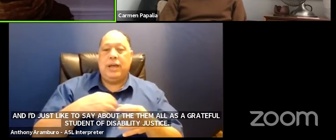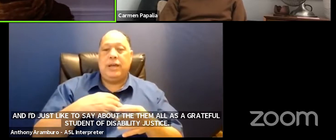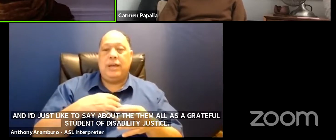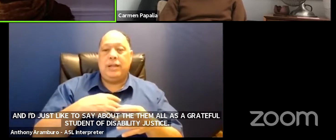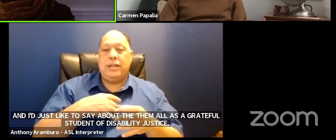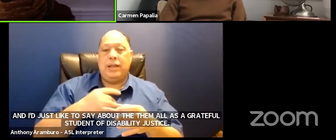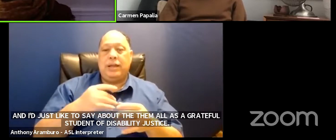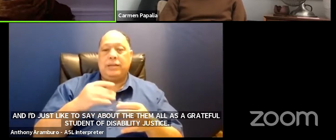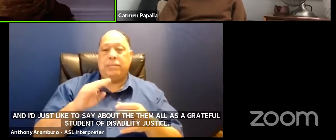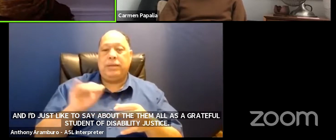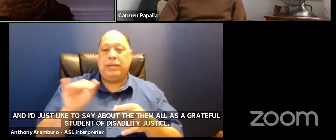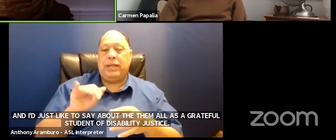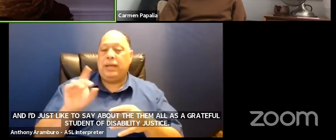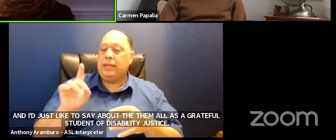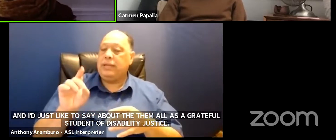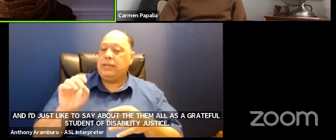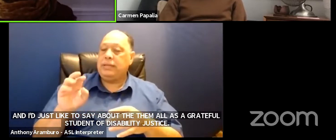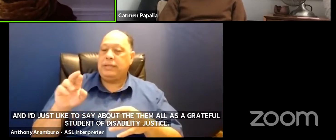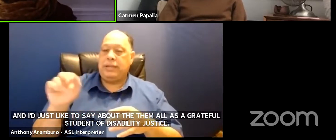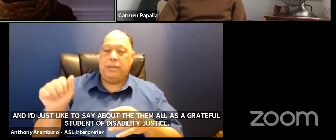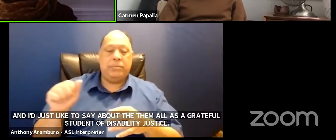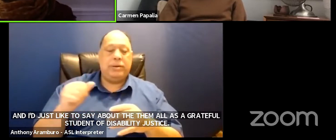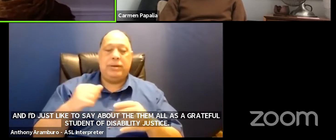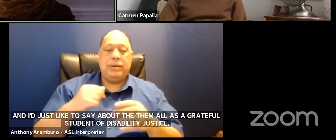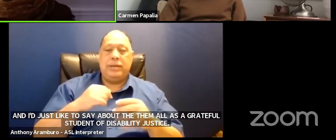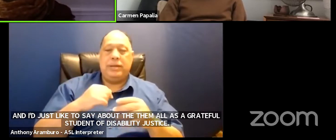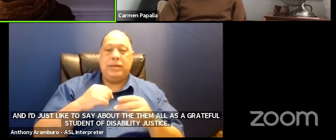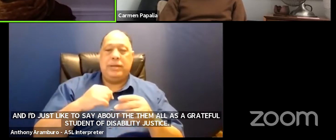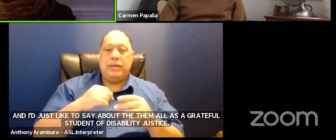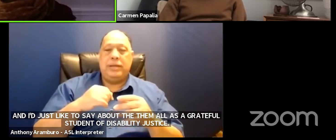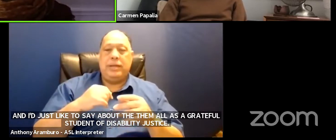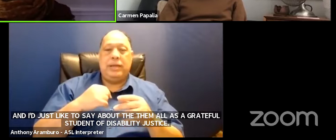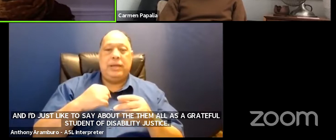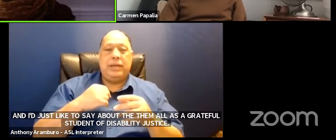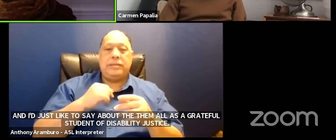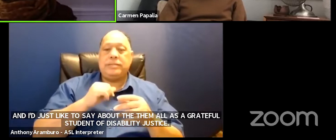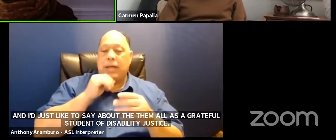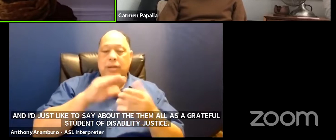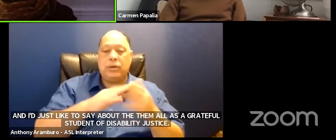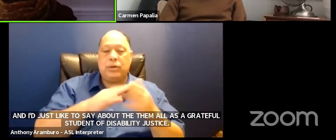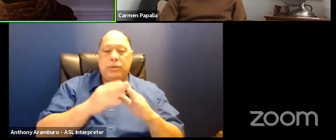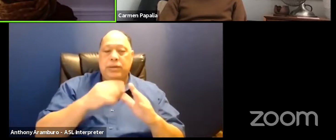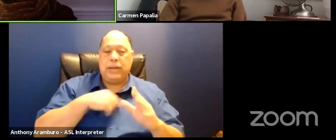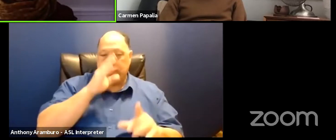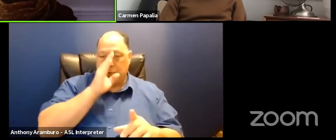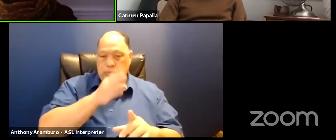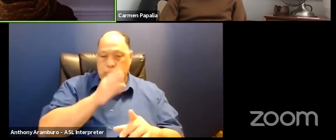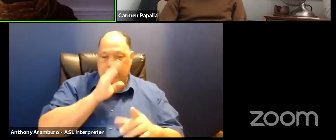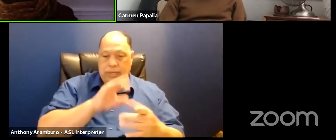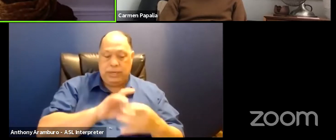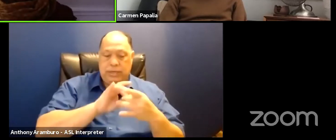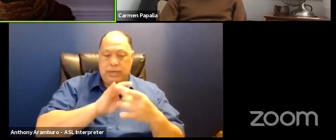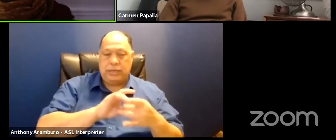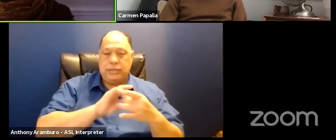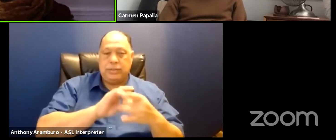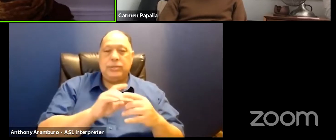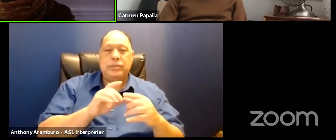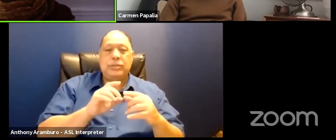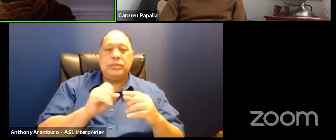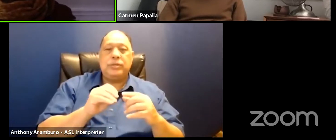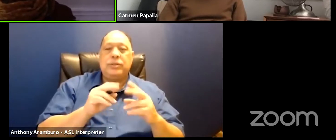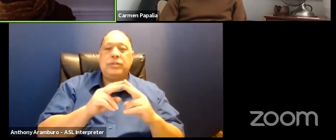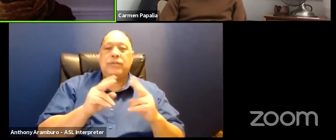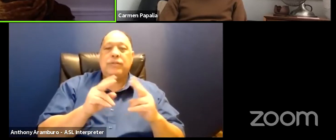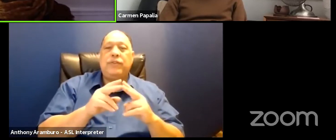accomplice, but it's not a community I'm directly connected to, so that feels important to say that. Just very